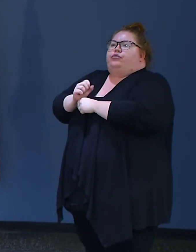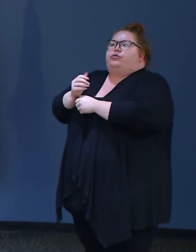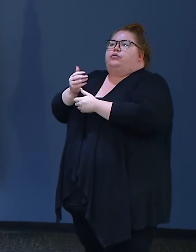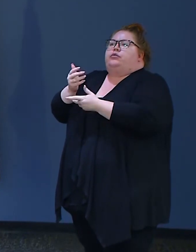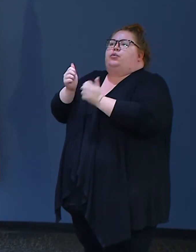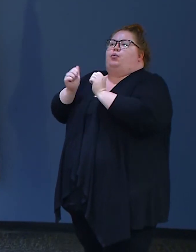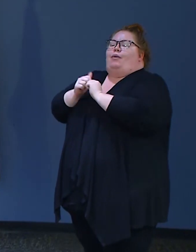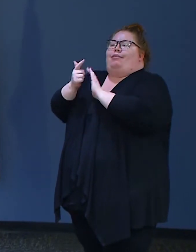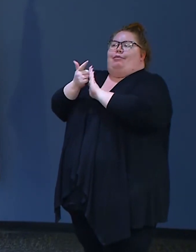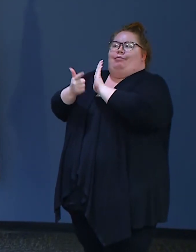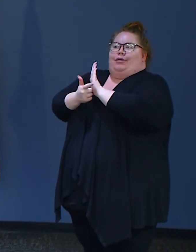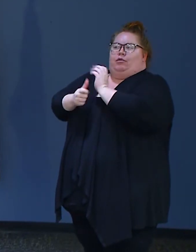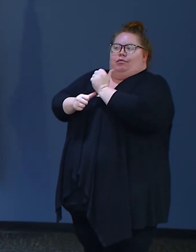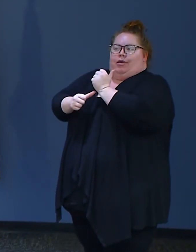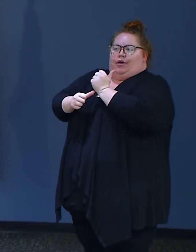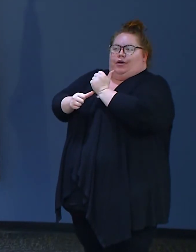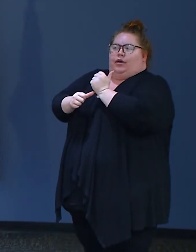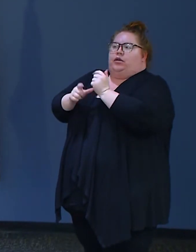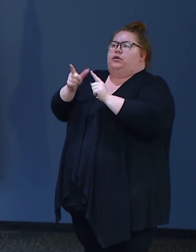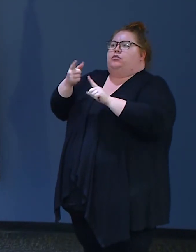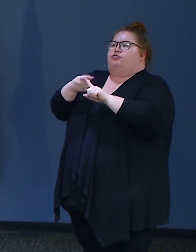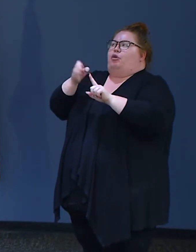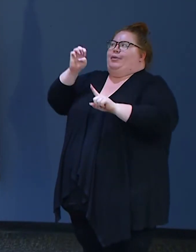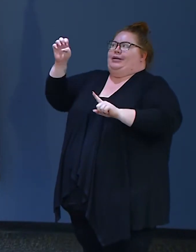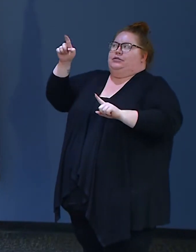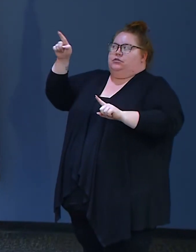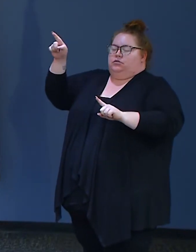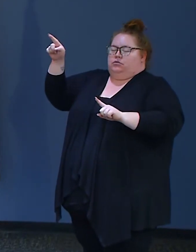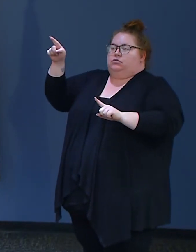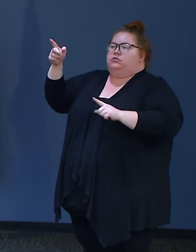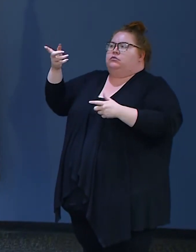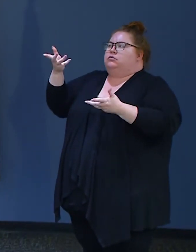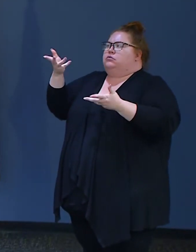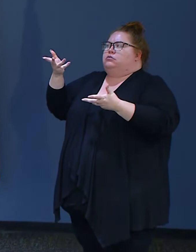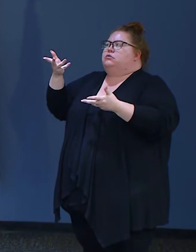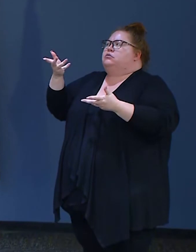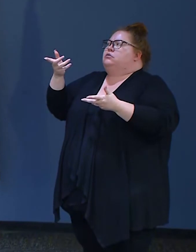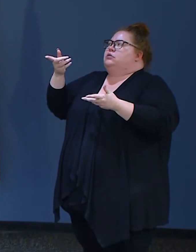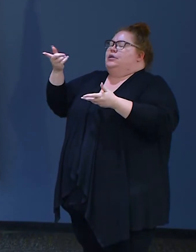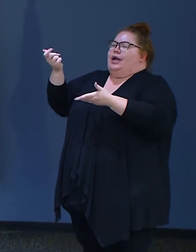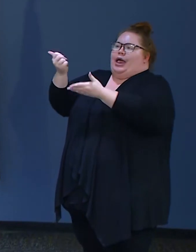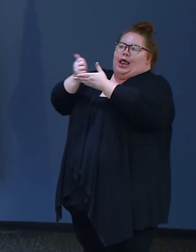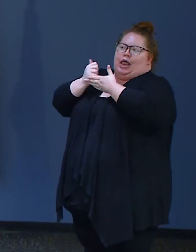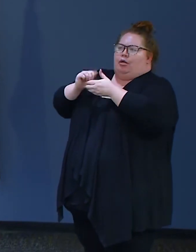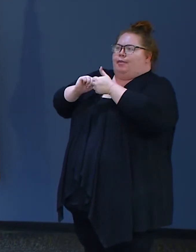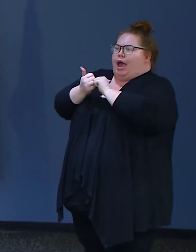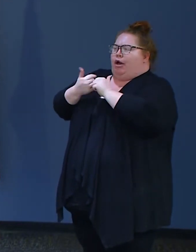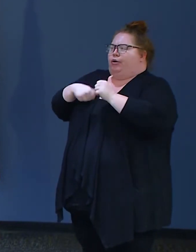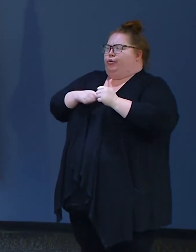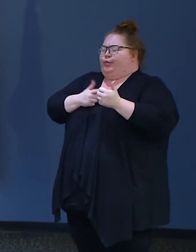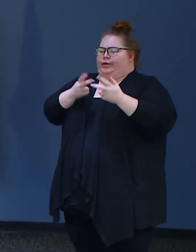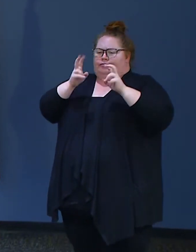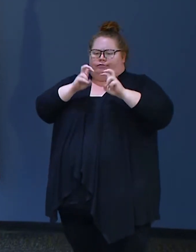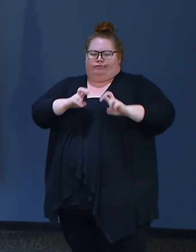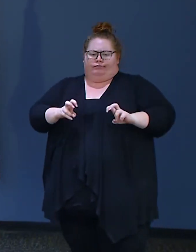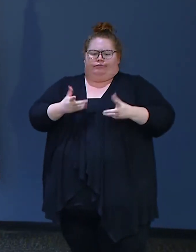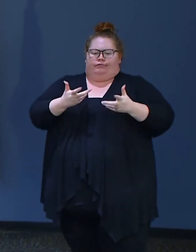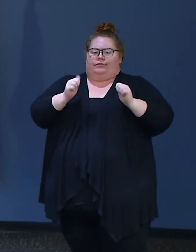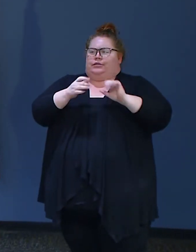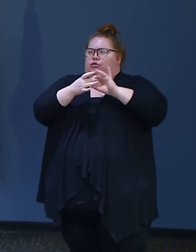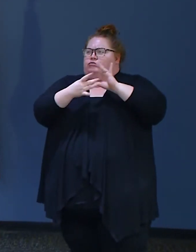legal aid on the East Coast in regards to how to reveal more information without violating HIPAA